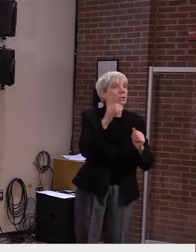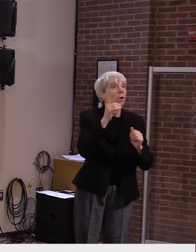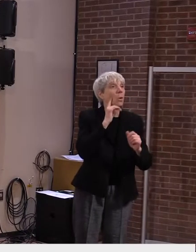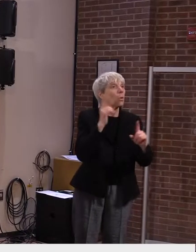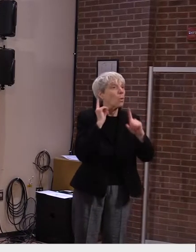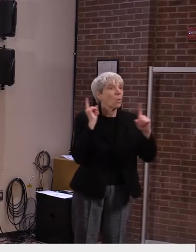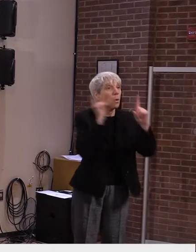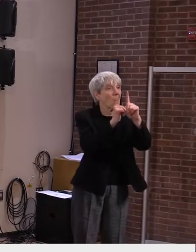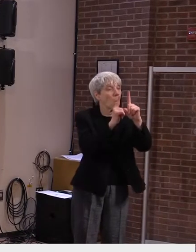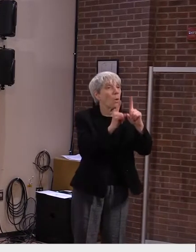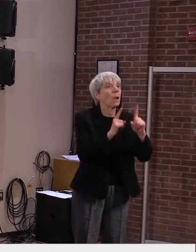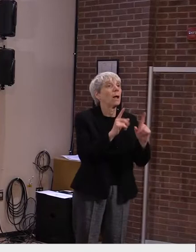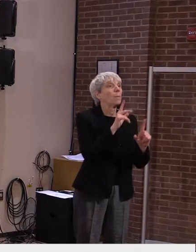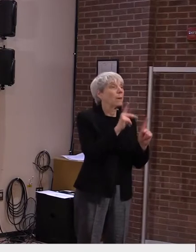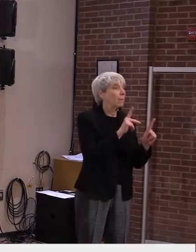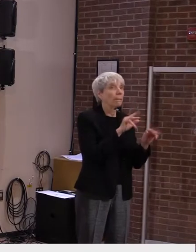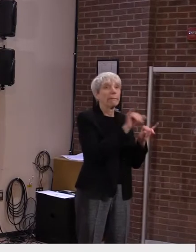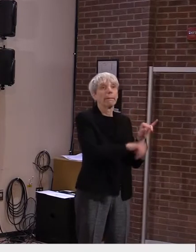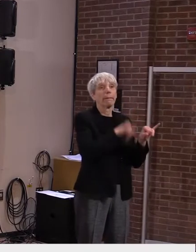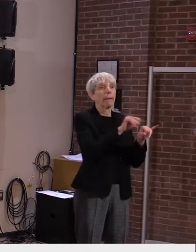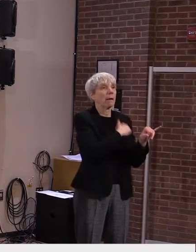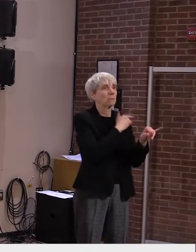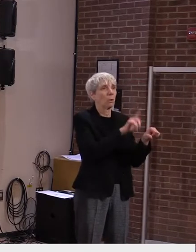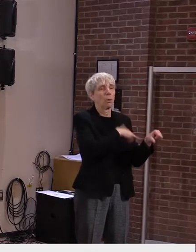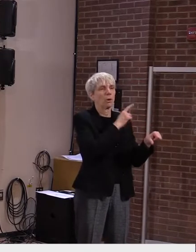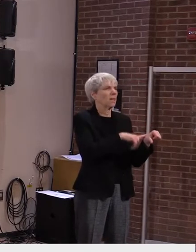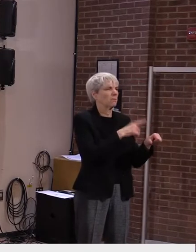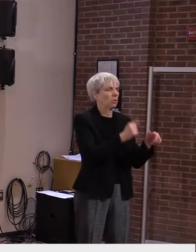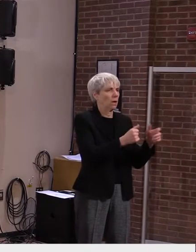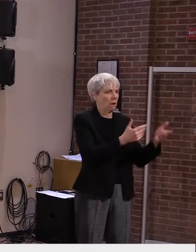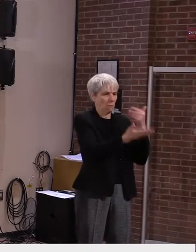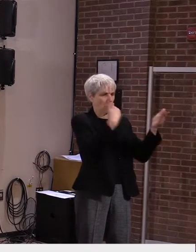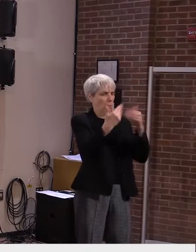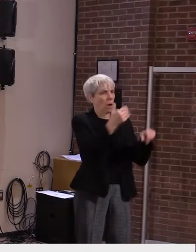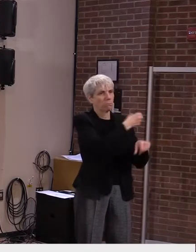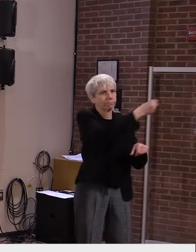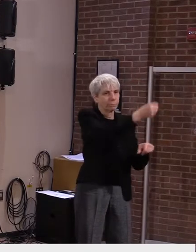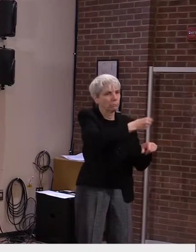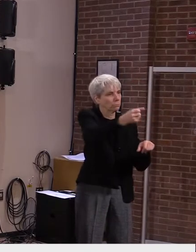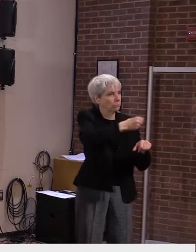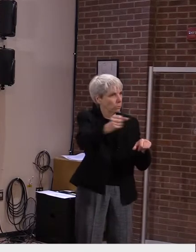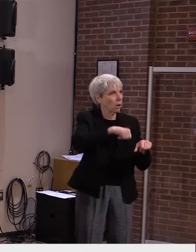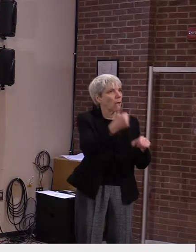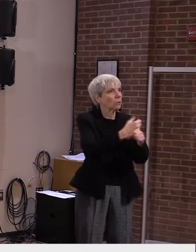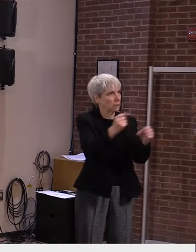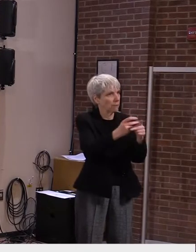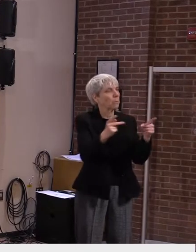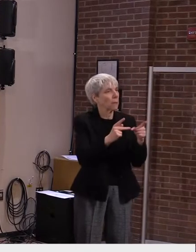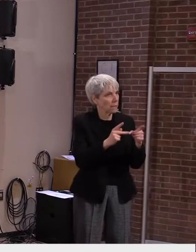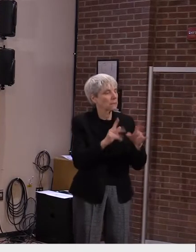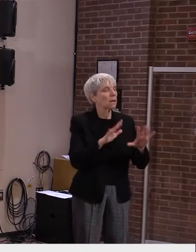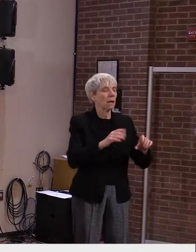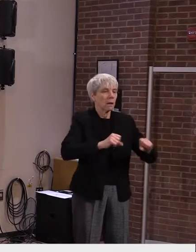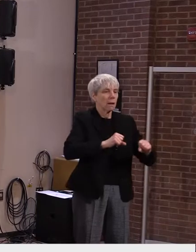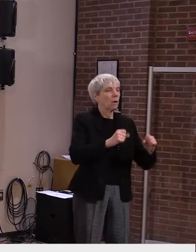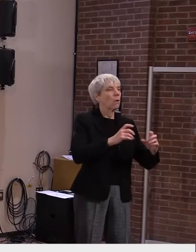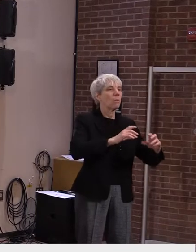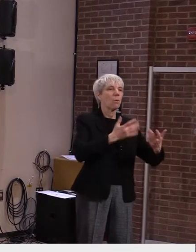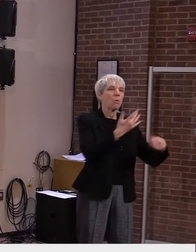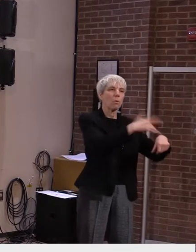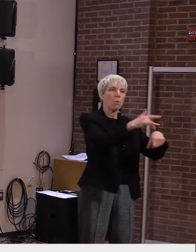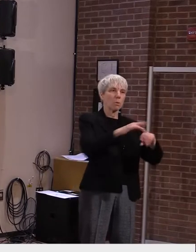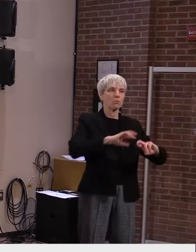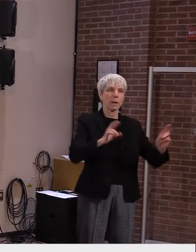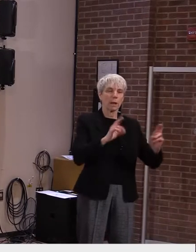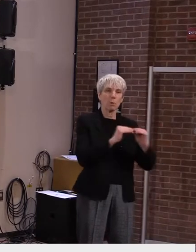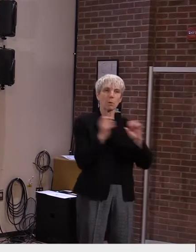many people out of the hospital as possible to make room for, you know, any other incidents that we have. Number two is to